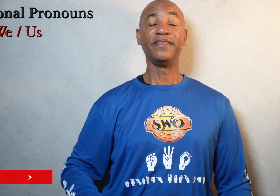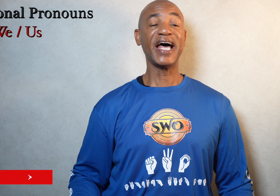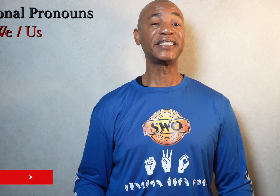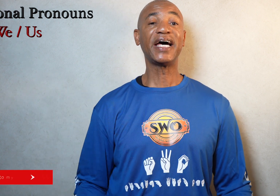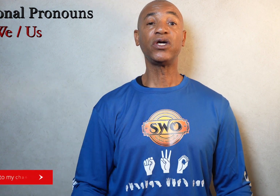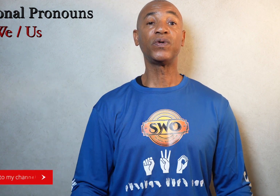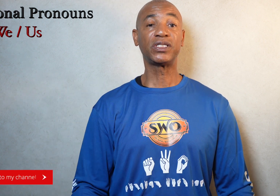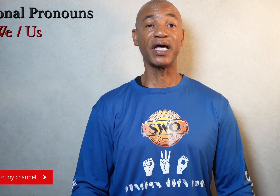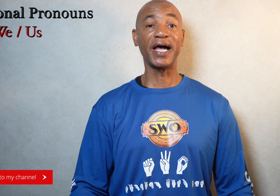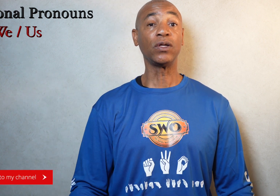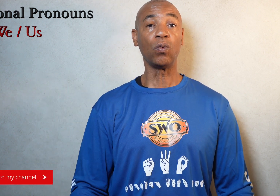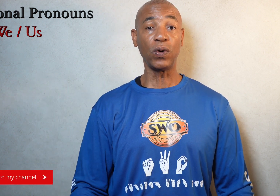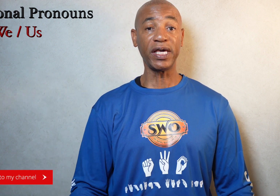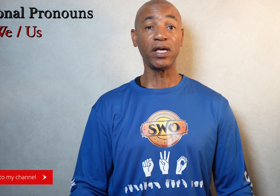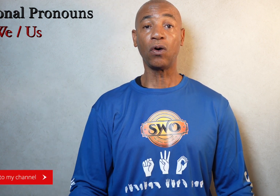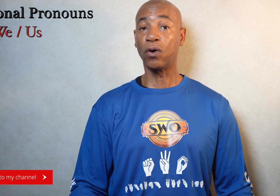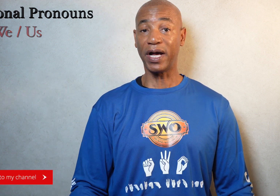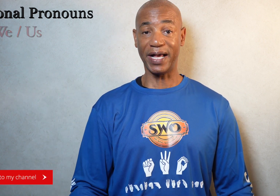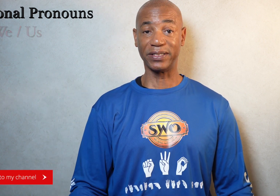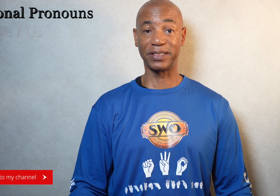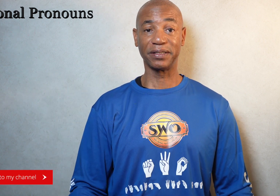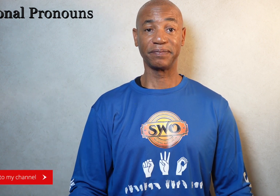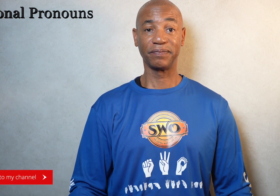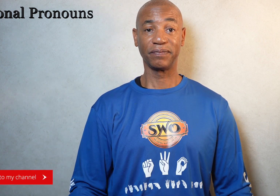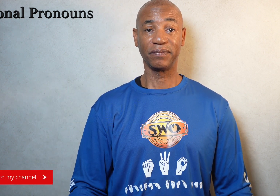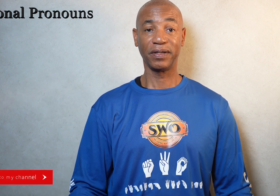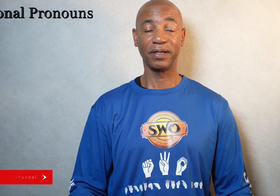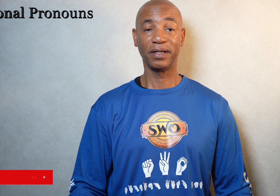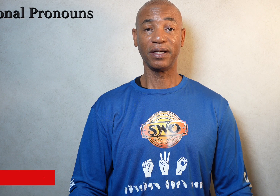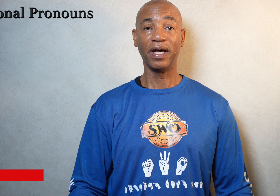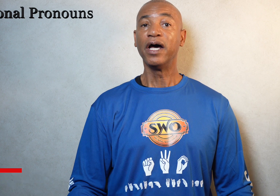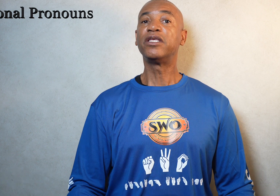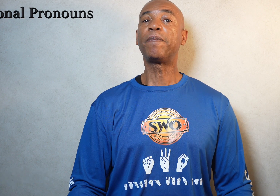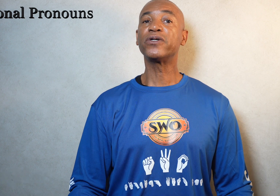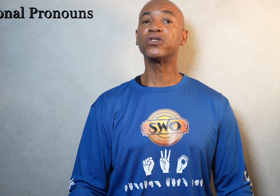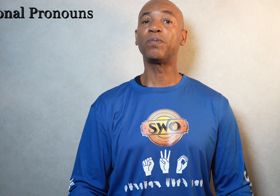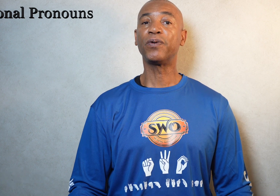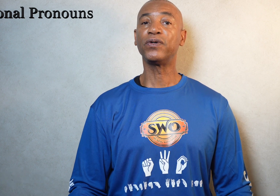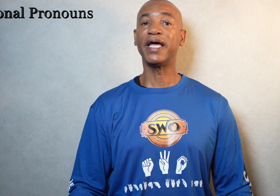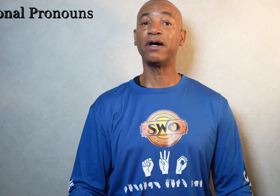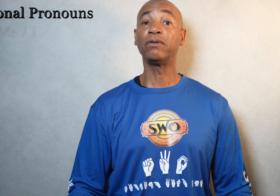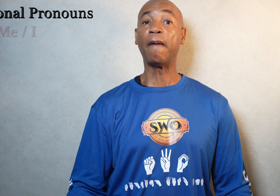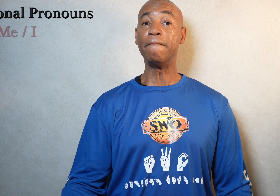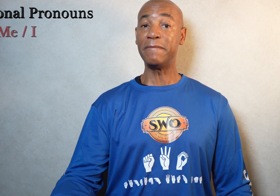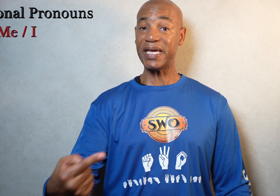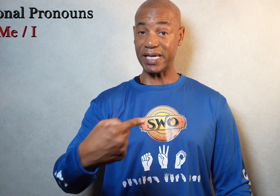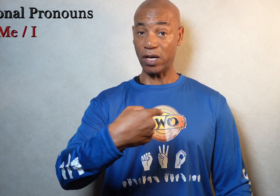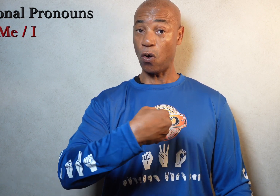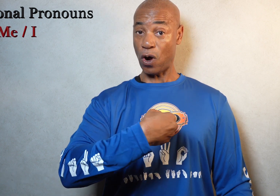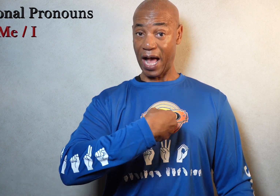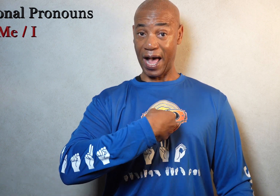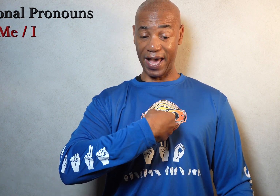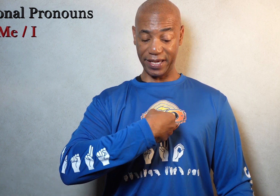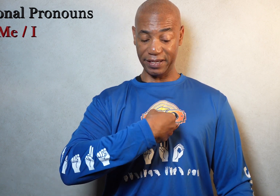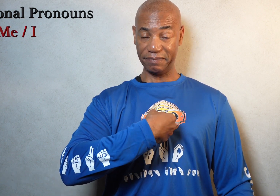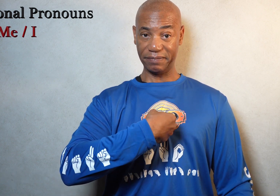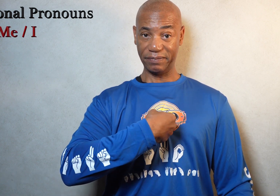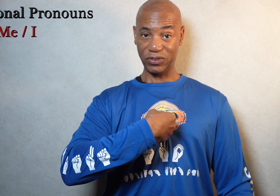That's how you would sign we or us. The personal pronoun me or I, just